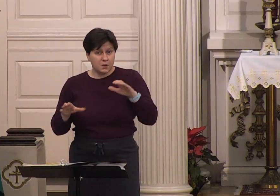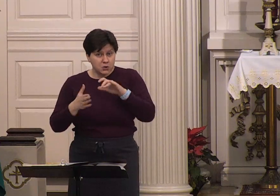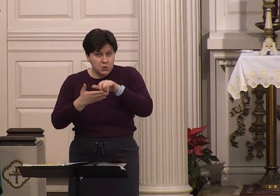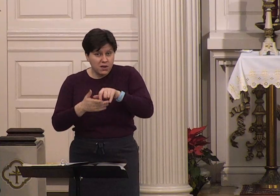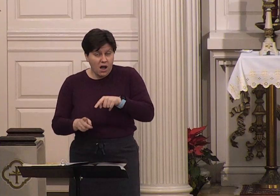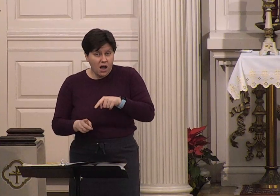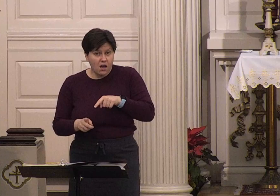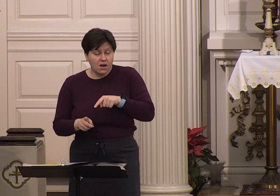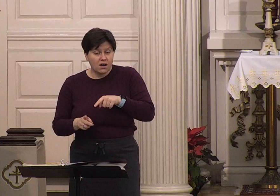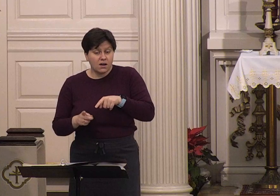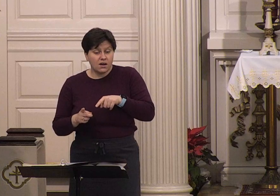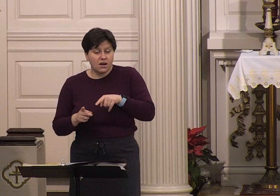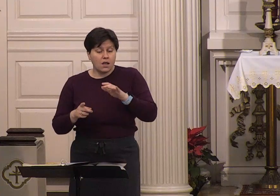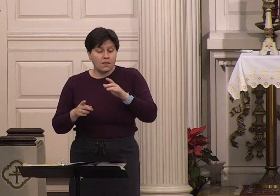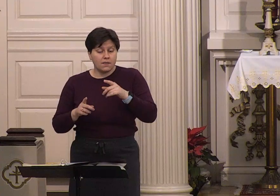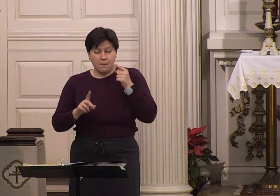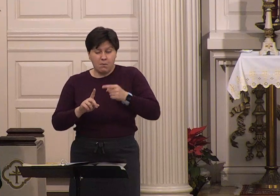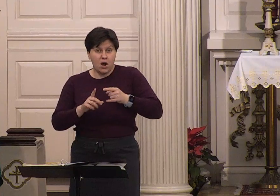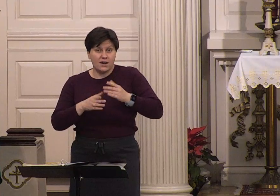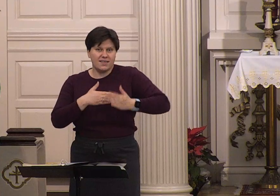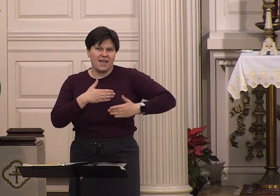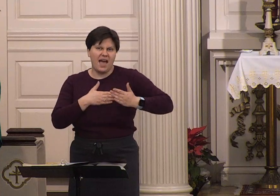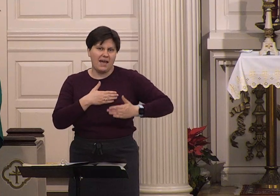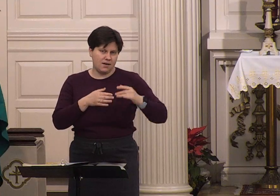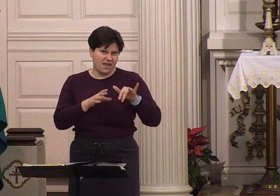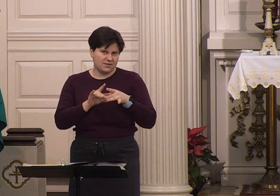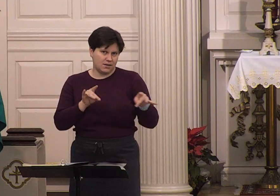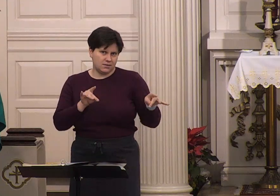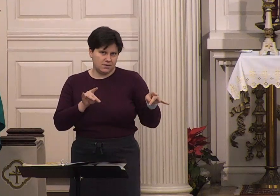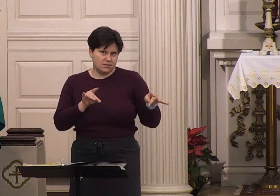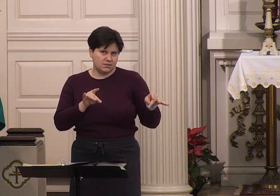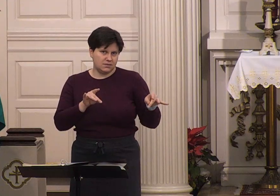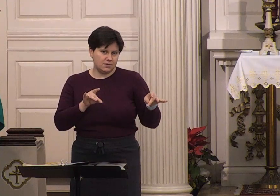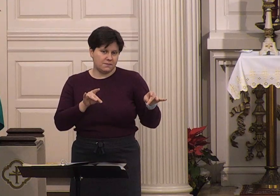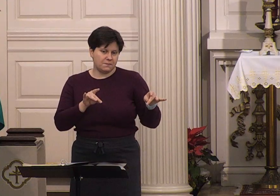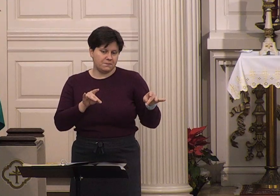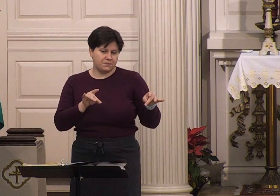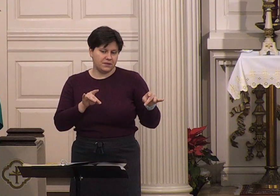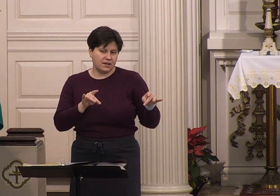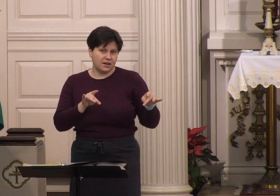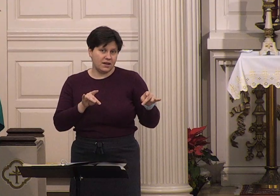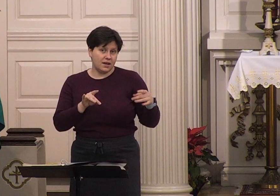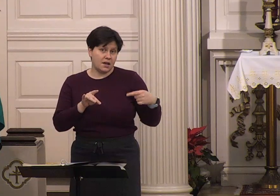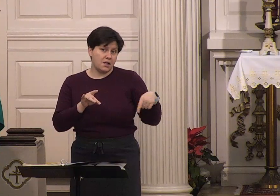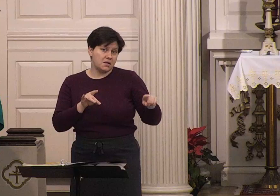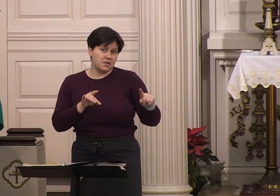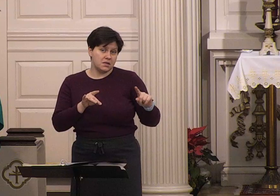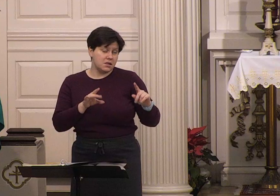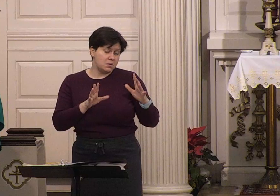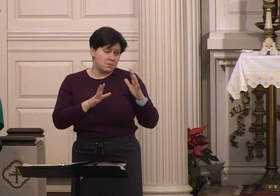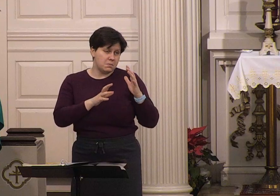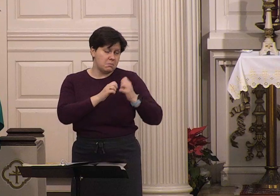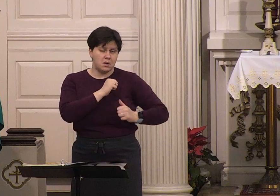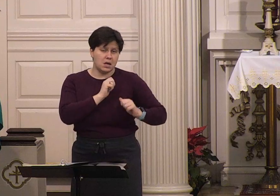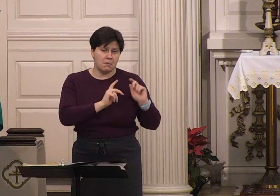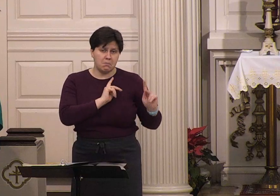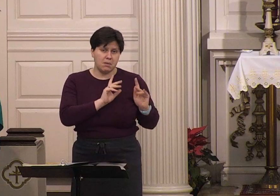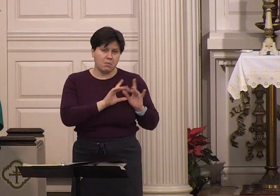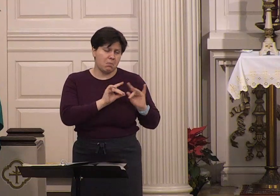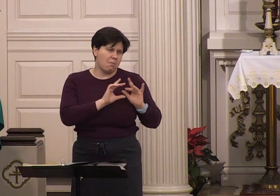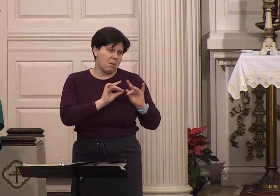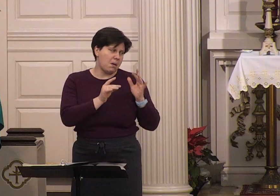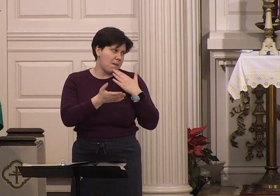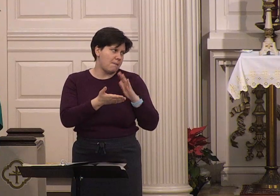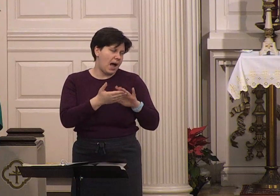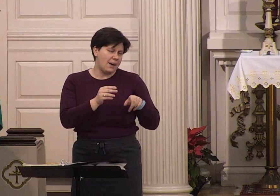end of the sentence. These mean people saying bad stuff about me